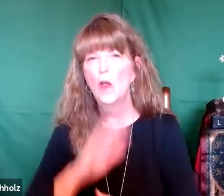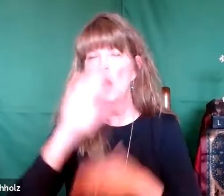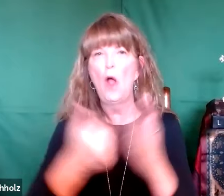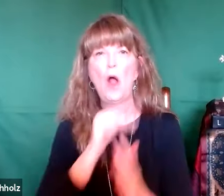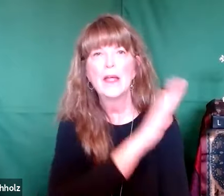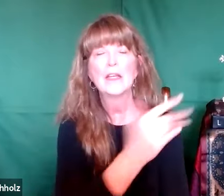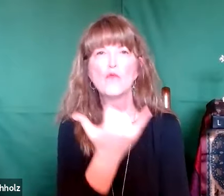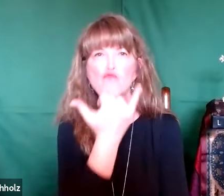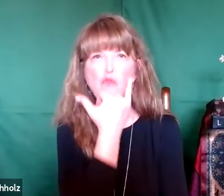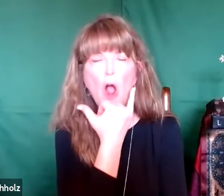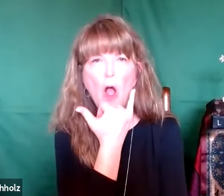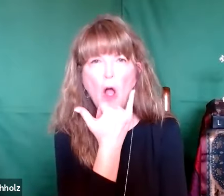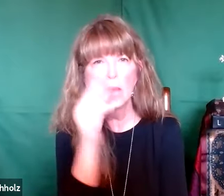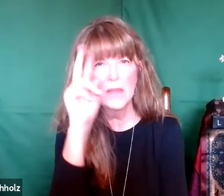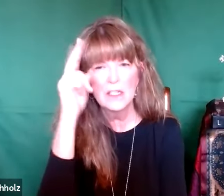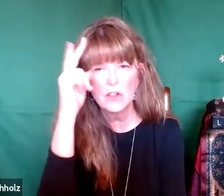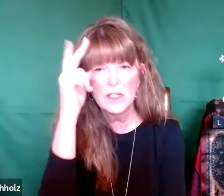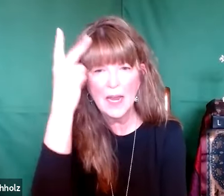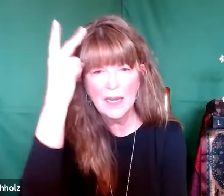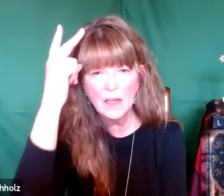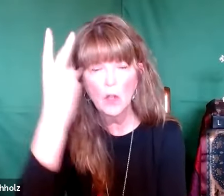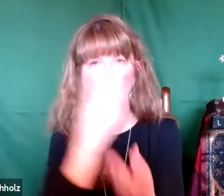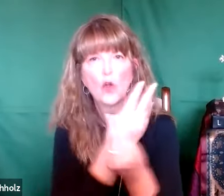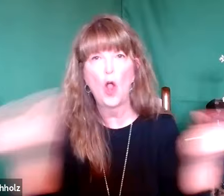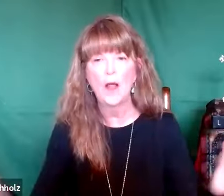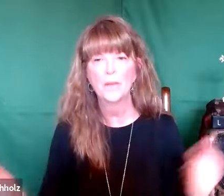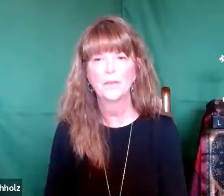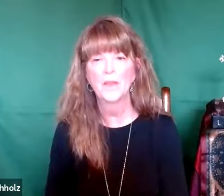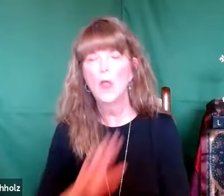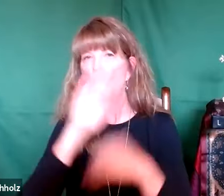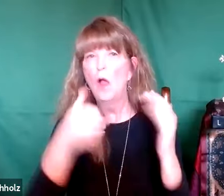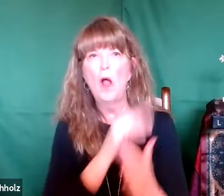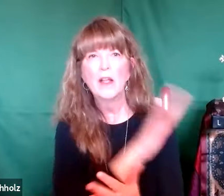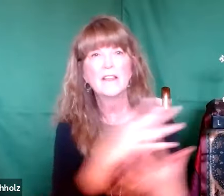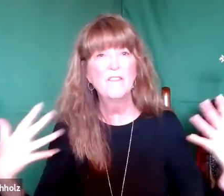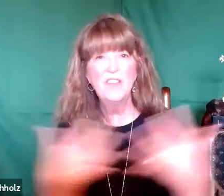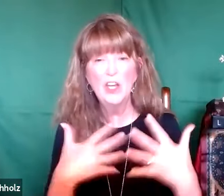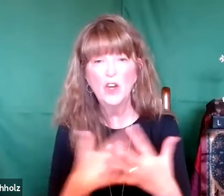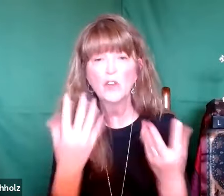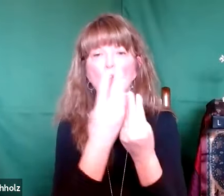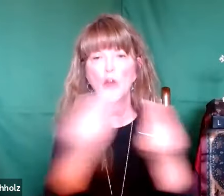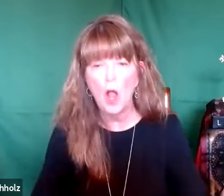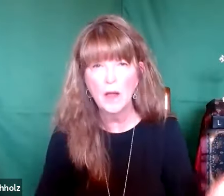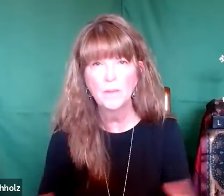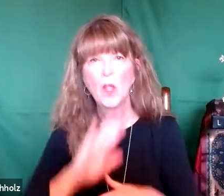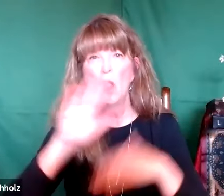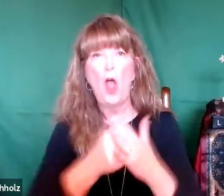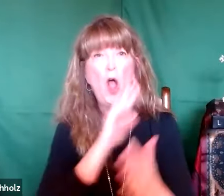All of his confusion was gone. All of his misconceptions were gone. All of his fears